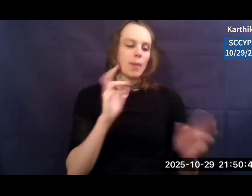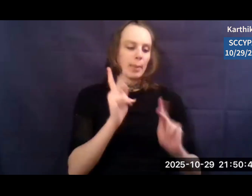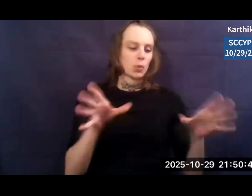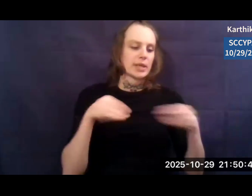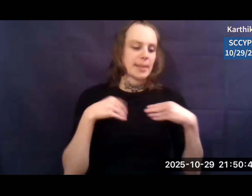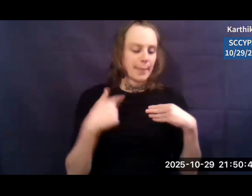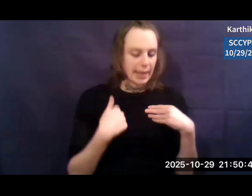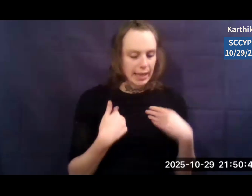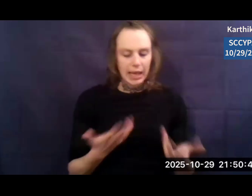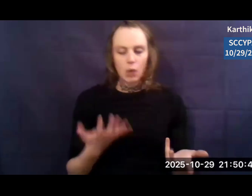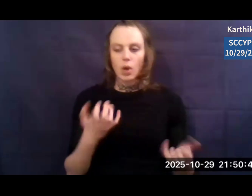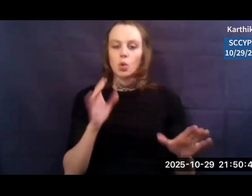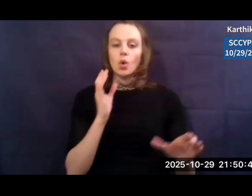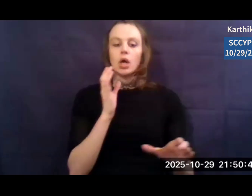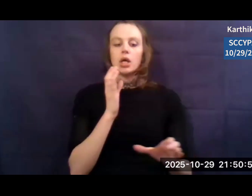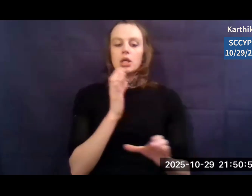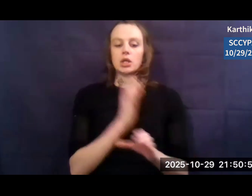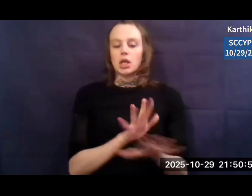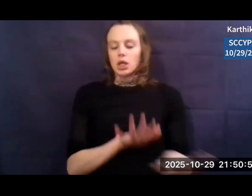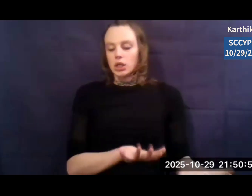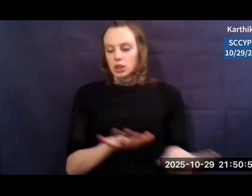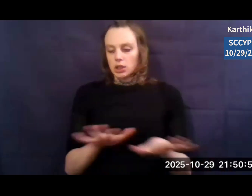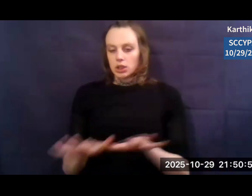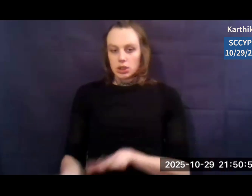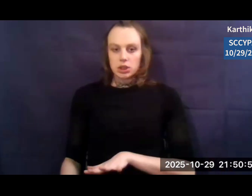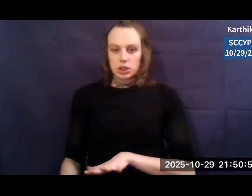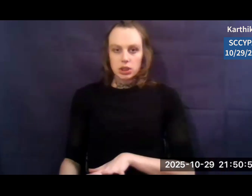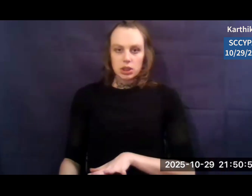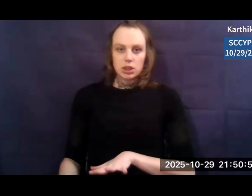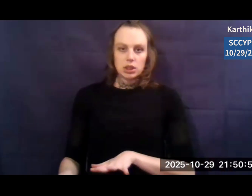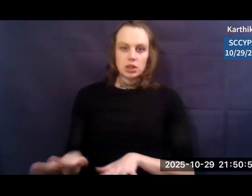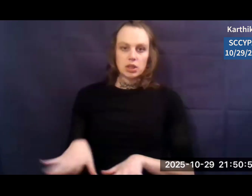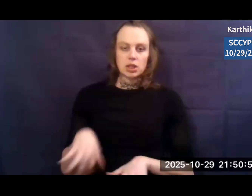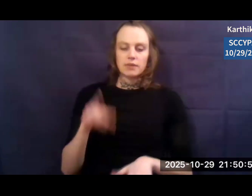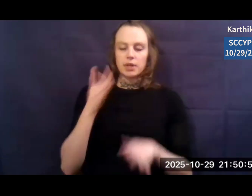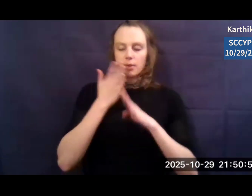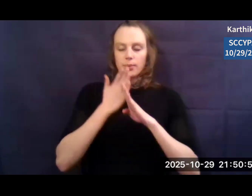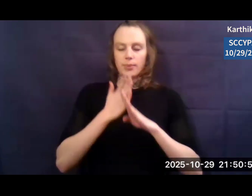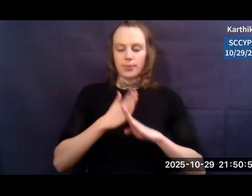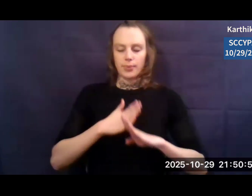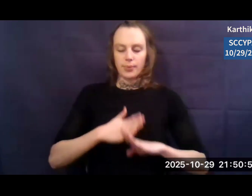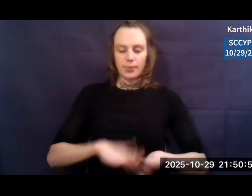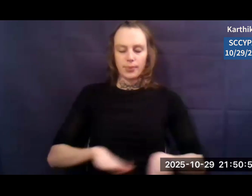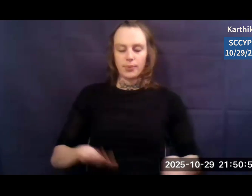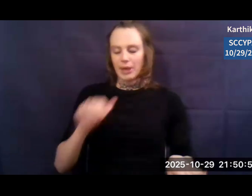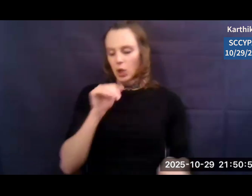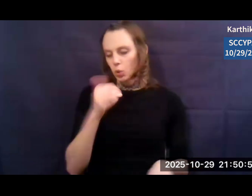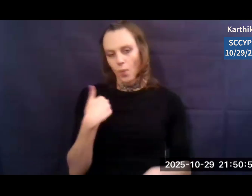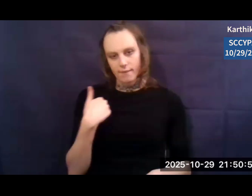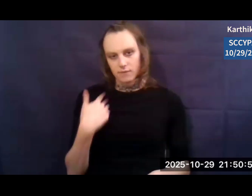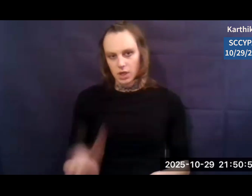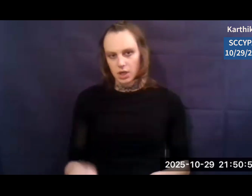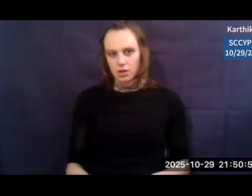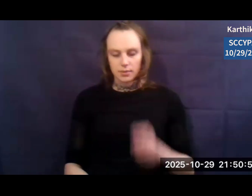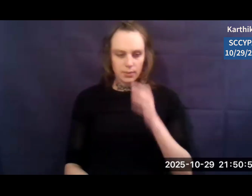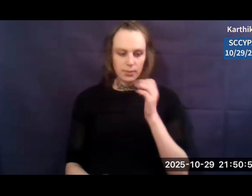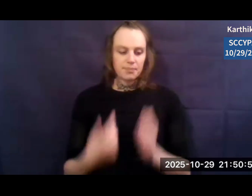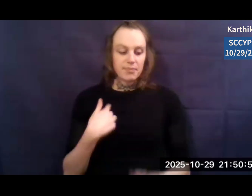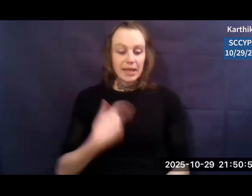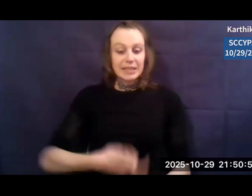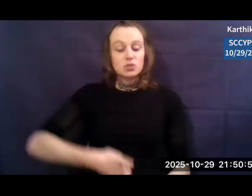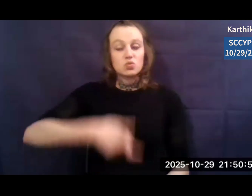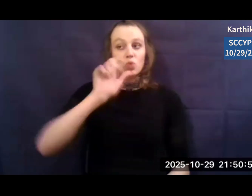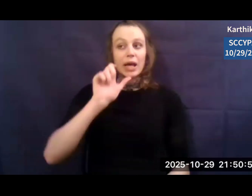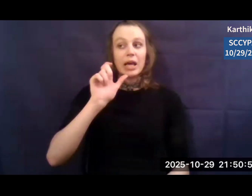to like chill out, to like get a serenity that was not inside of me already. And I drank to put